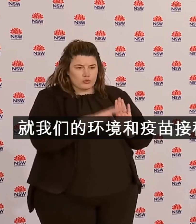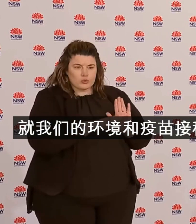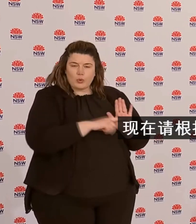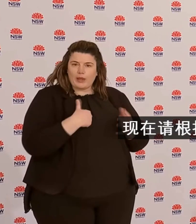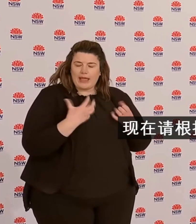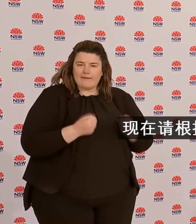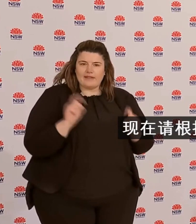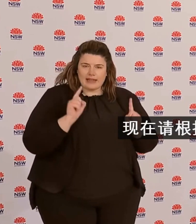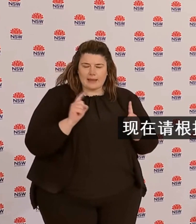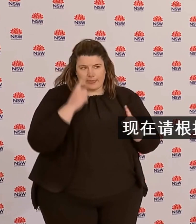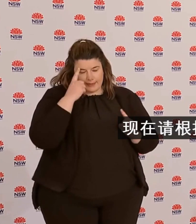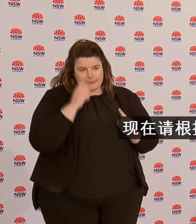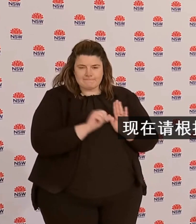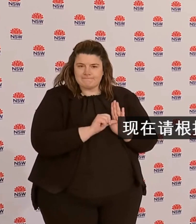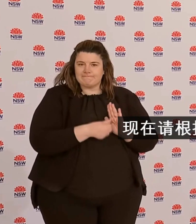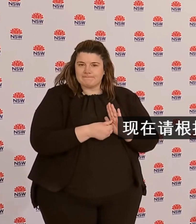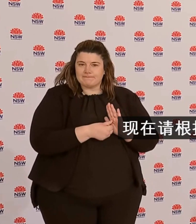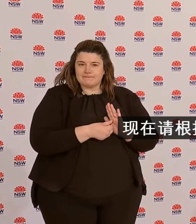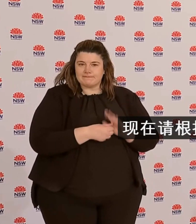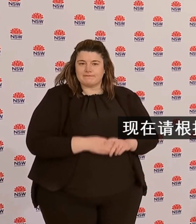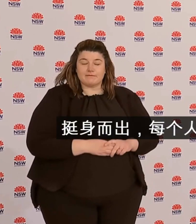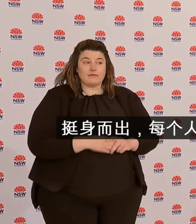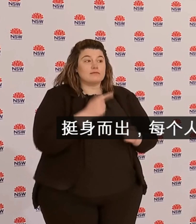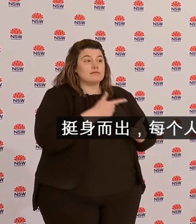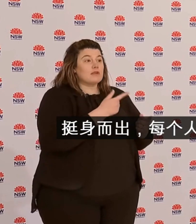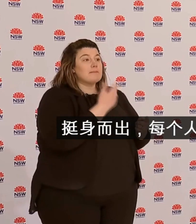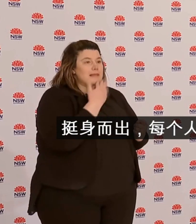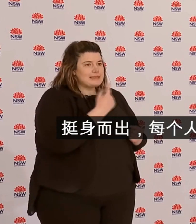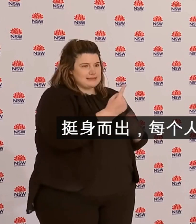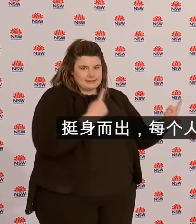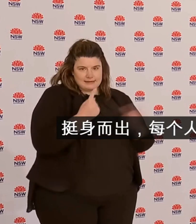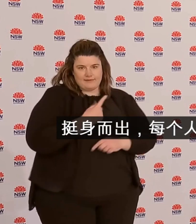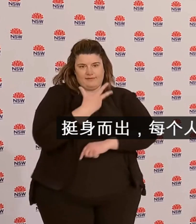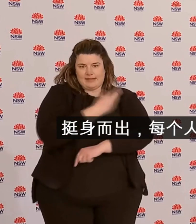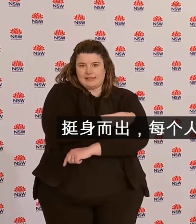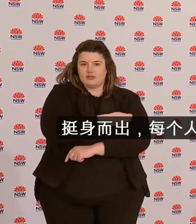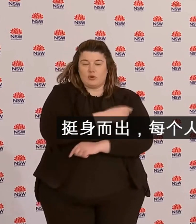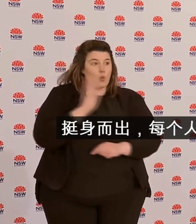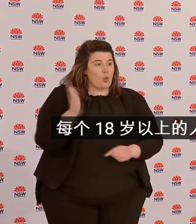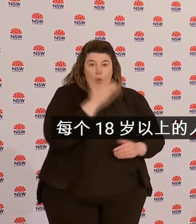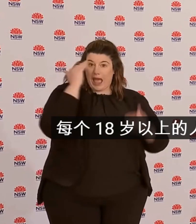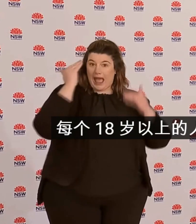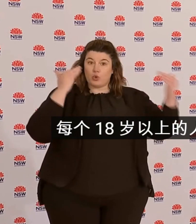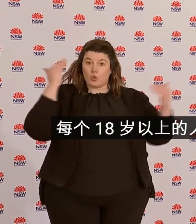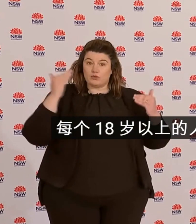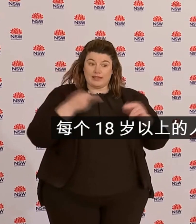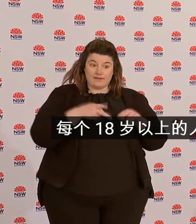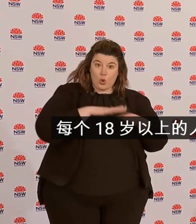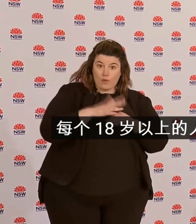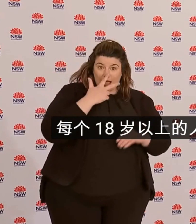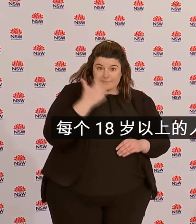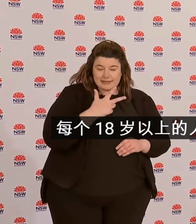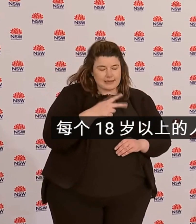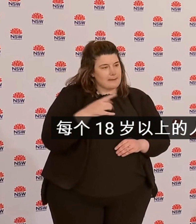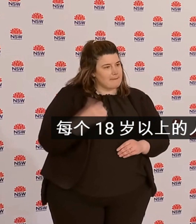is why I'm urging now, based on the newest health advice, please come forward and get vaccinated. Everybody, all adults, everybody over the age of